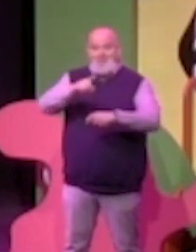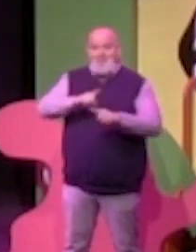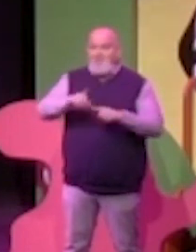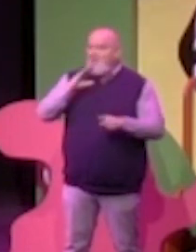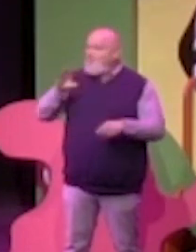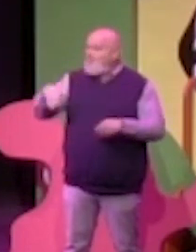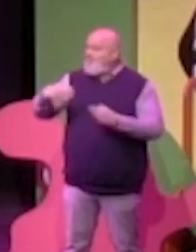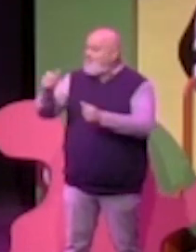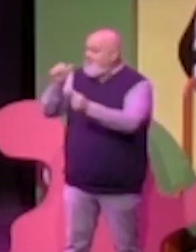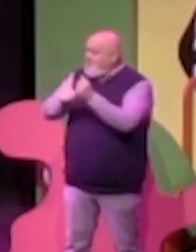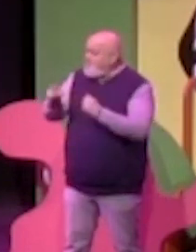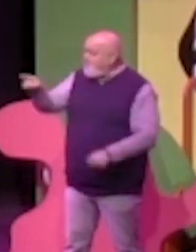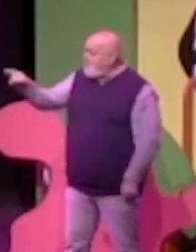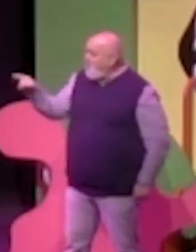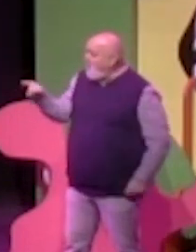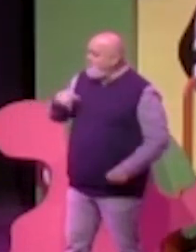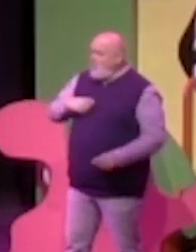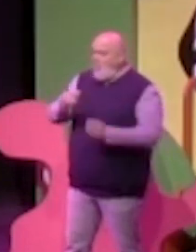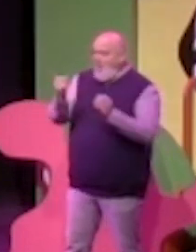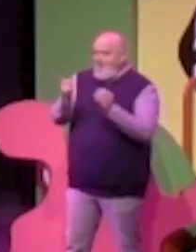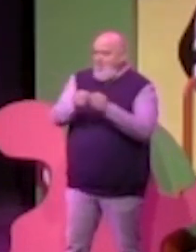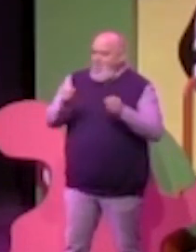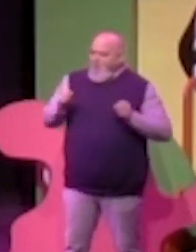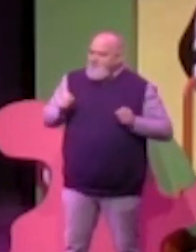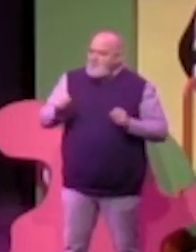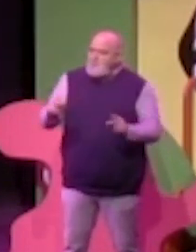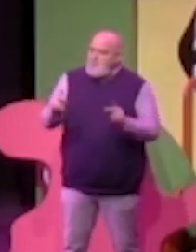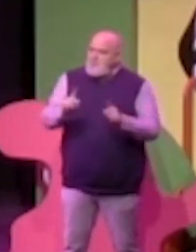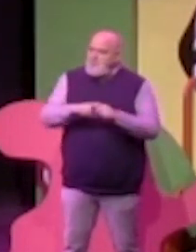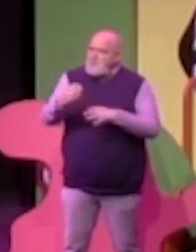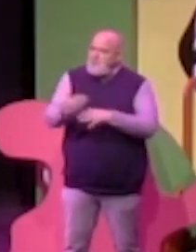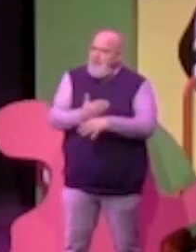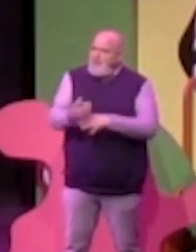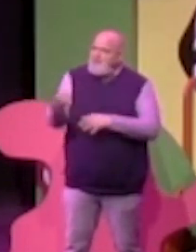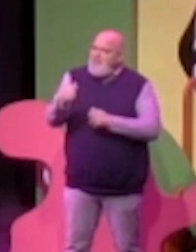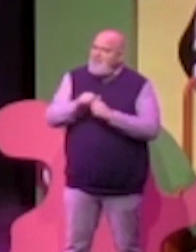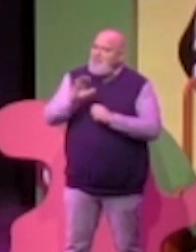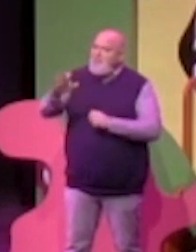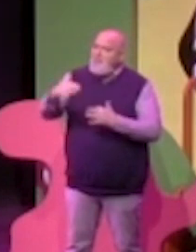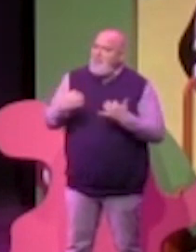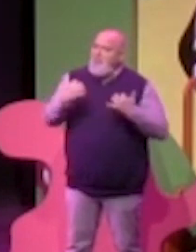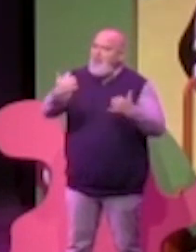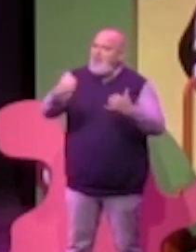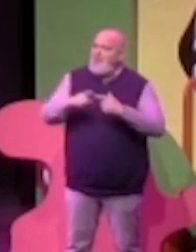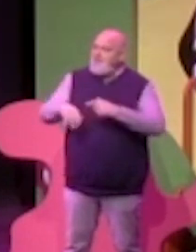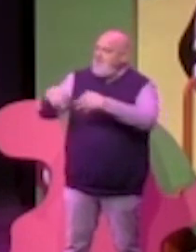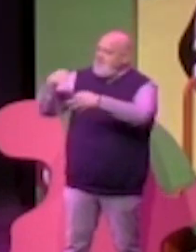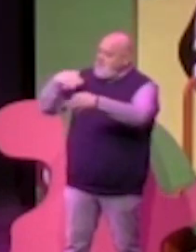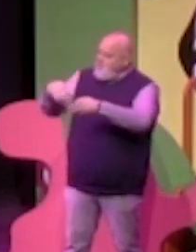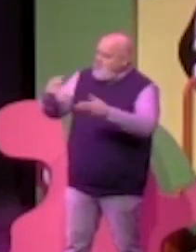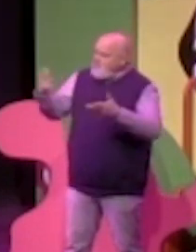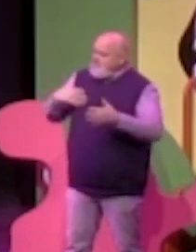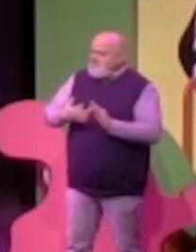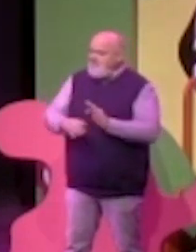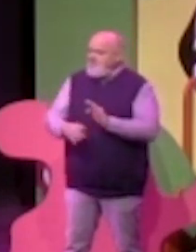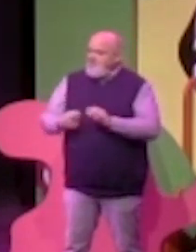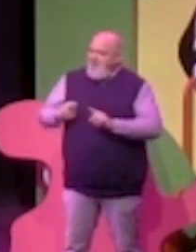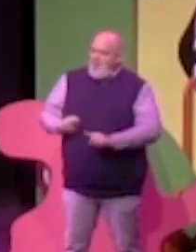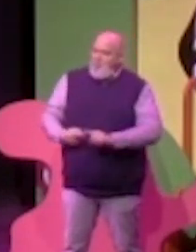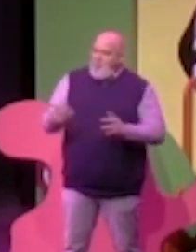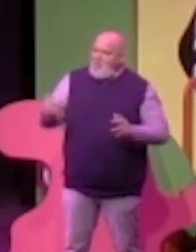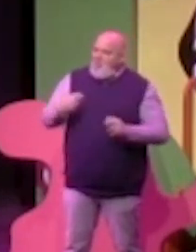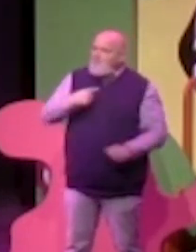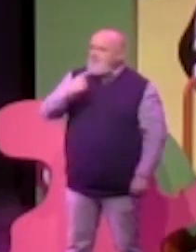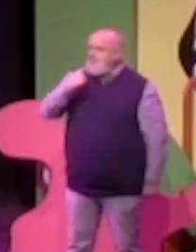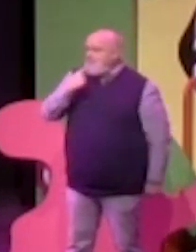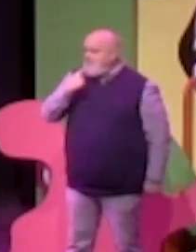of you one more opportunity to share something with our audience, and my prompt is gonna be a simplified version of what I was gonna